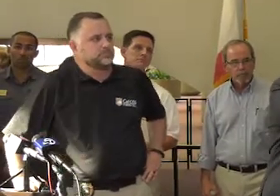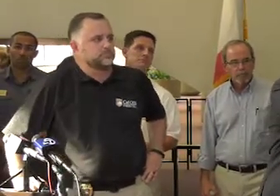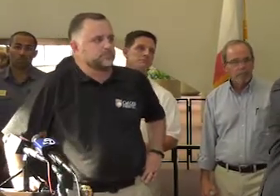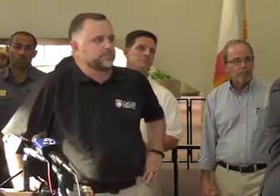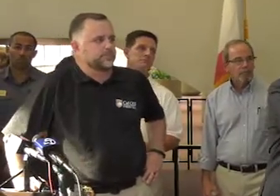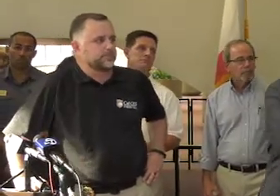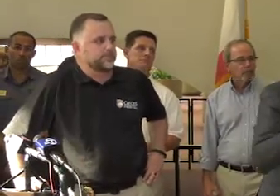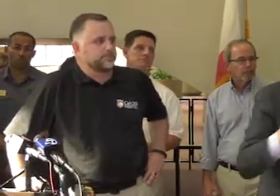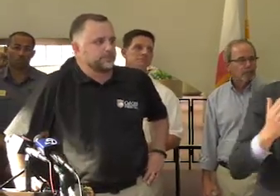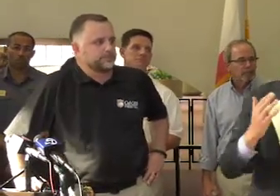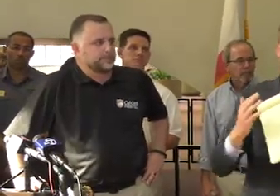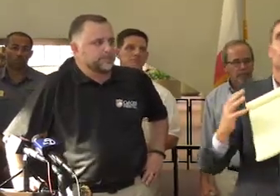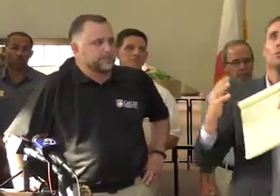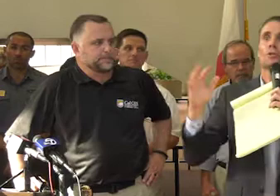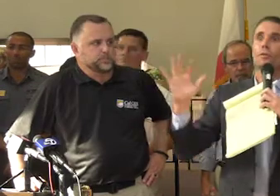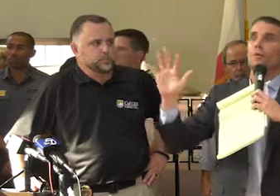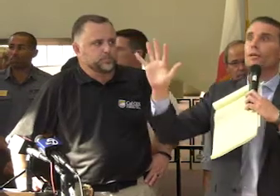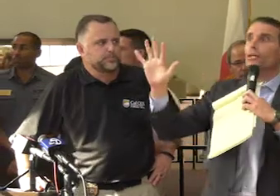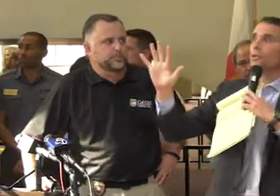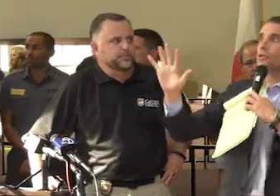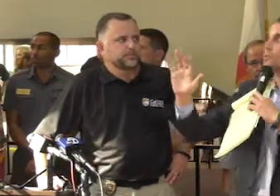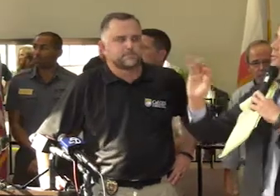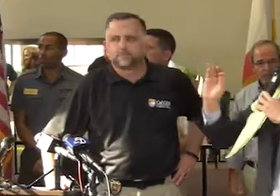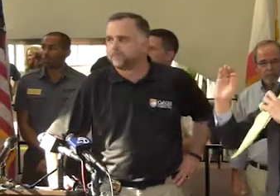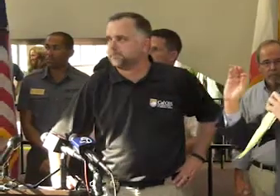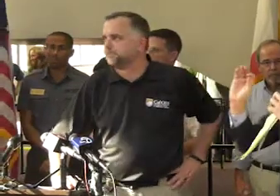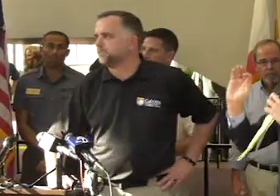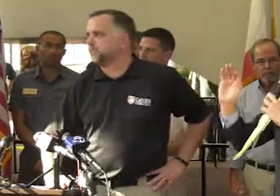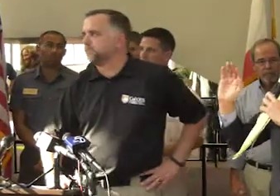and the gentleman right here in white.